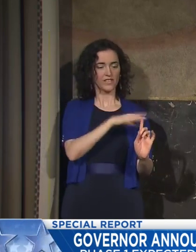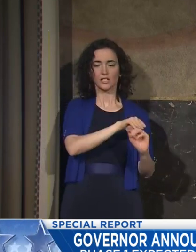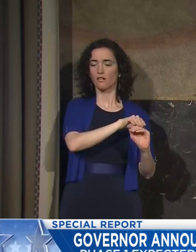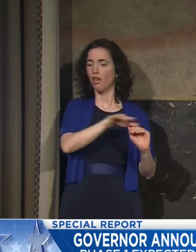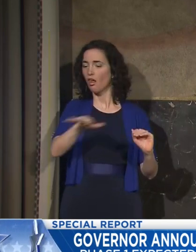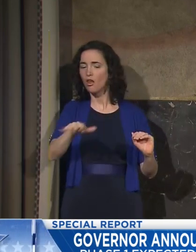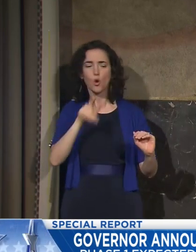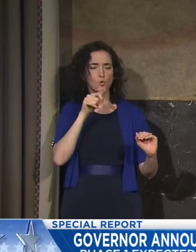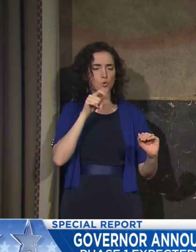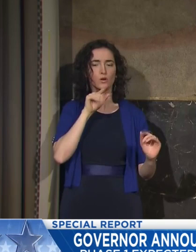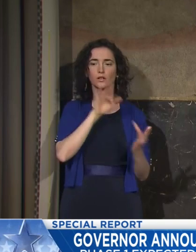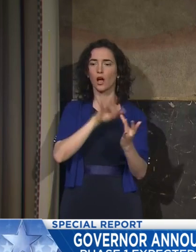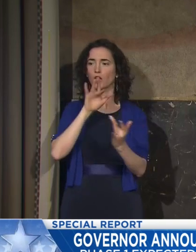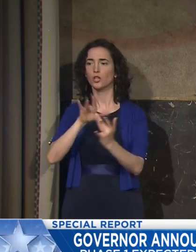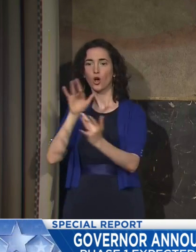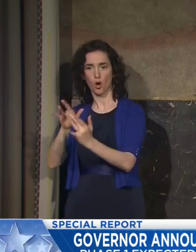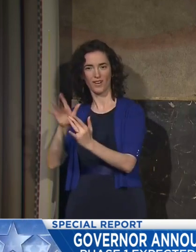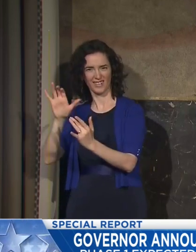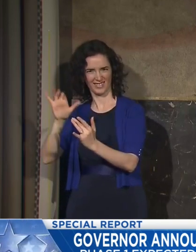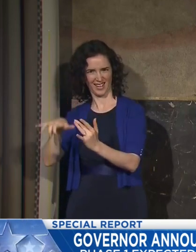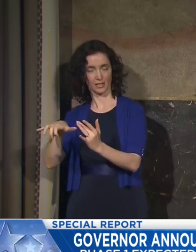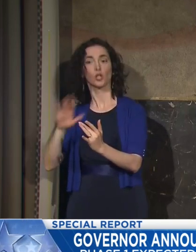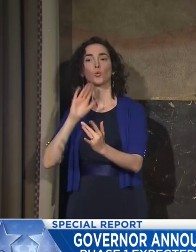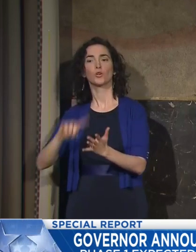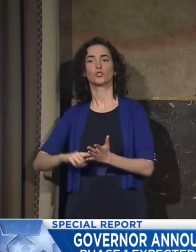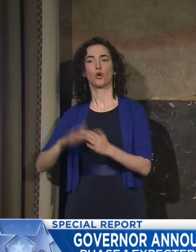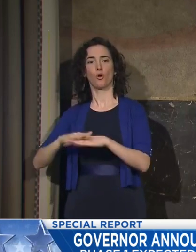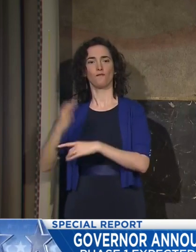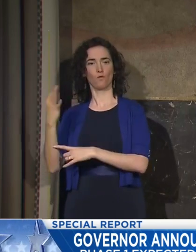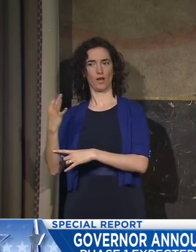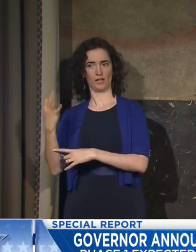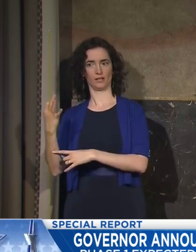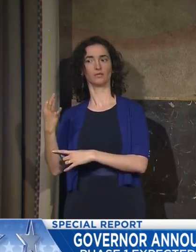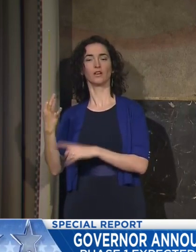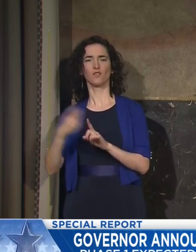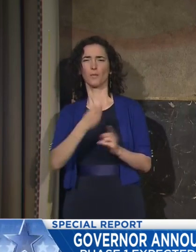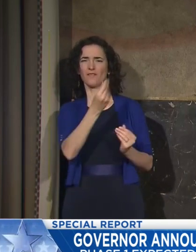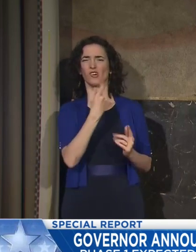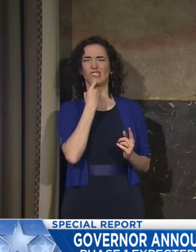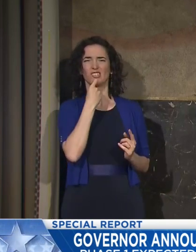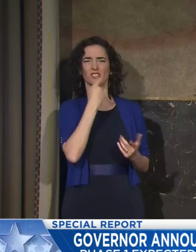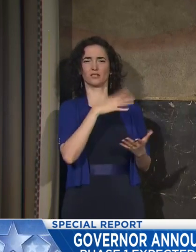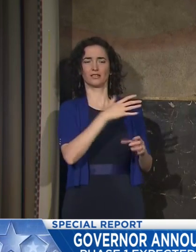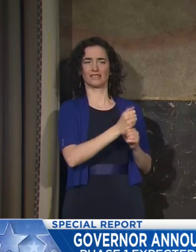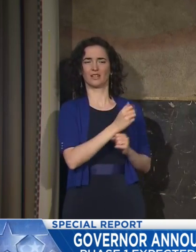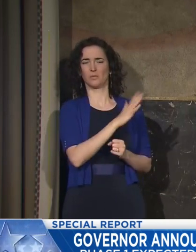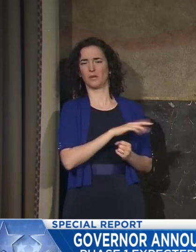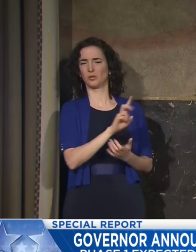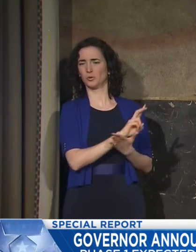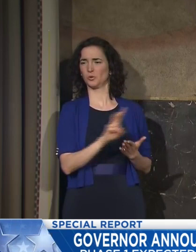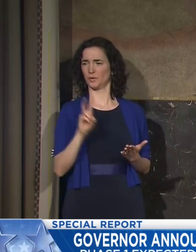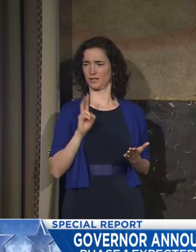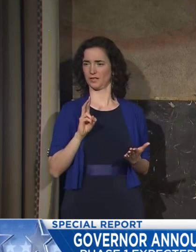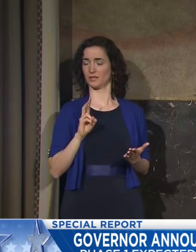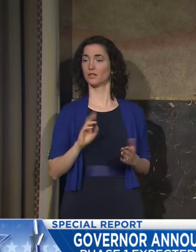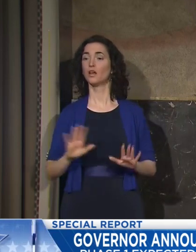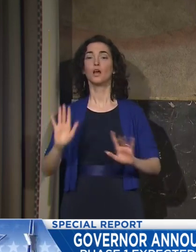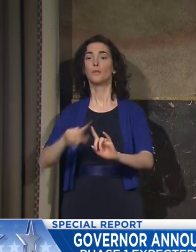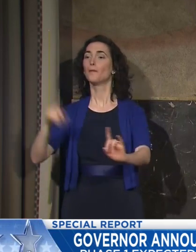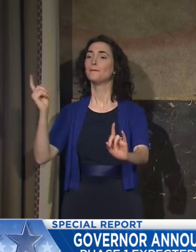exceeds that which was available to us a couple of weeks ago. The bottom line is the people of Louisiana have worked really